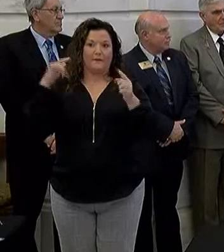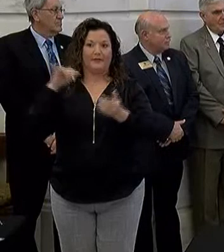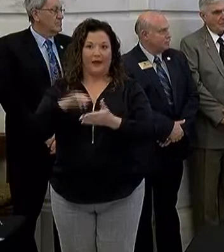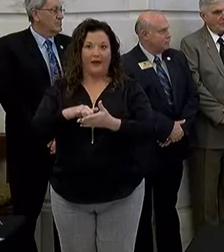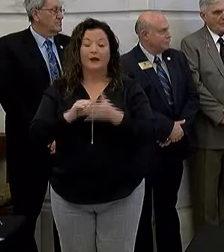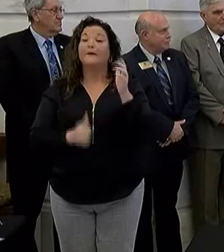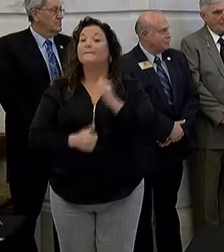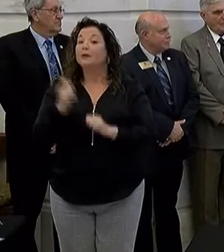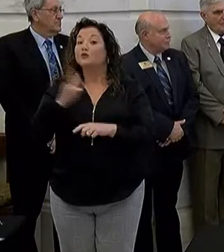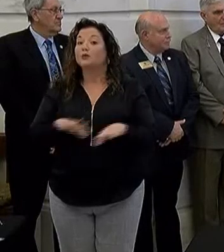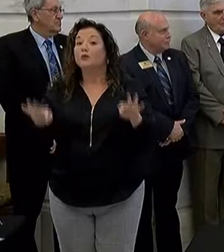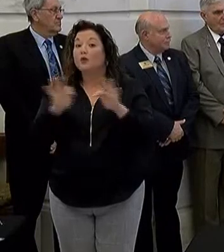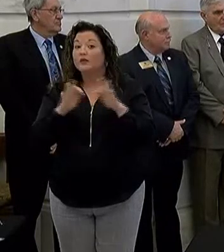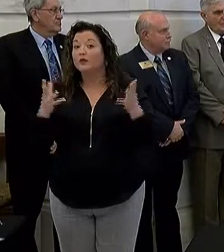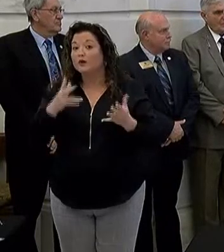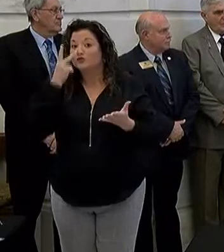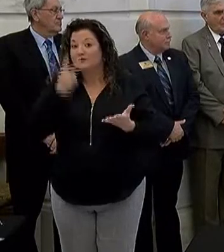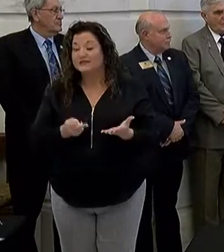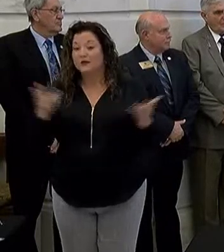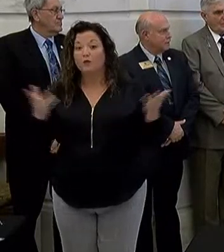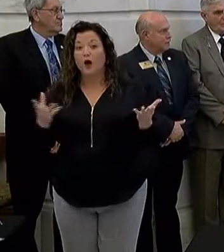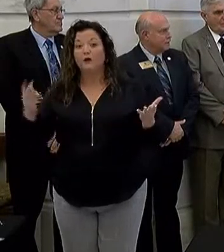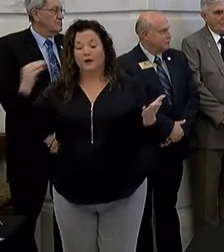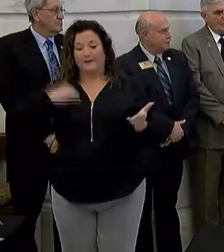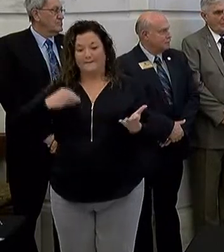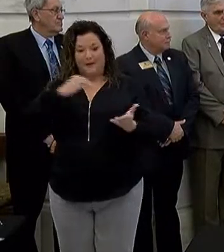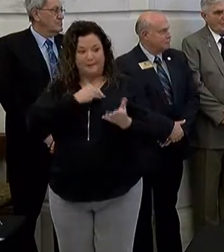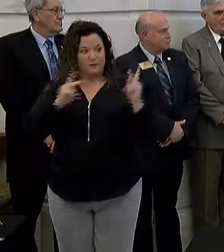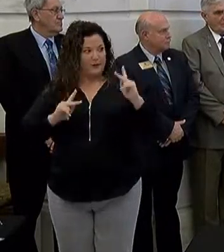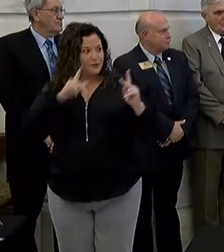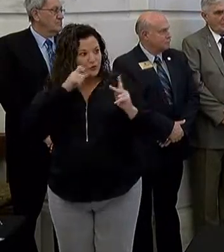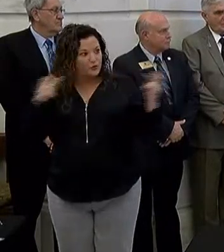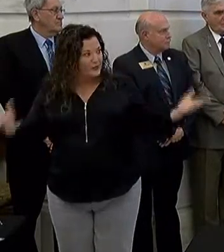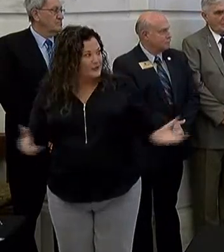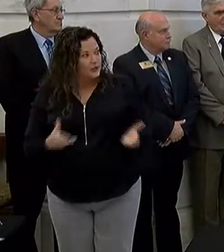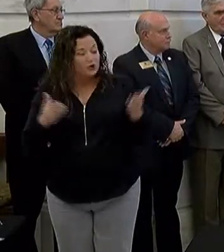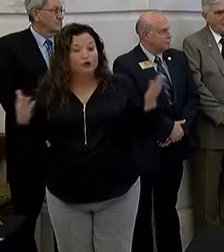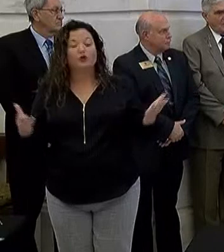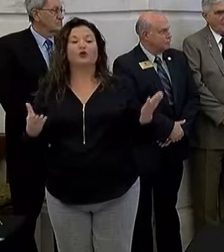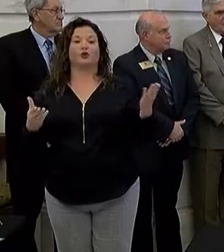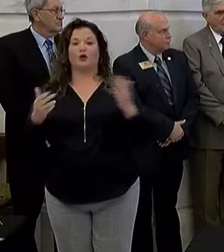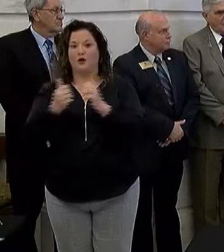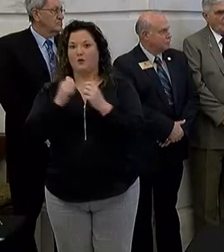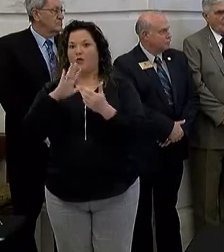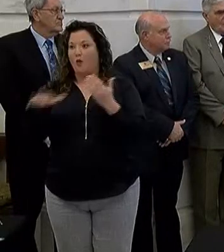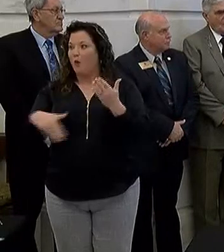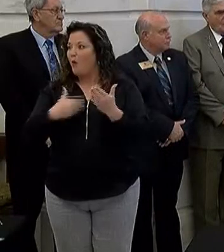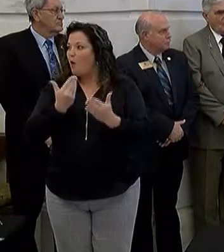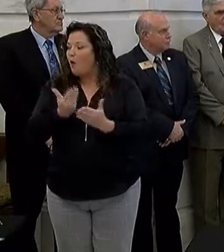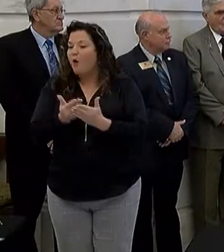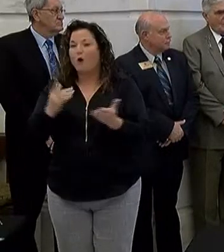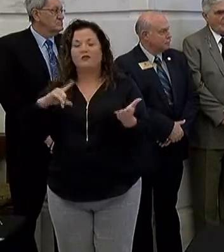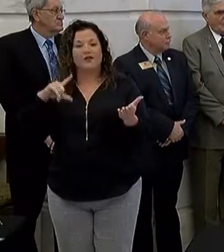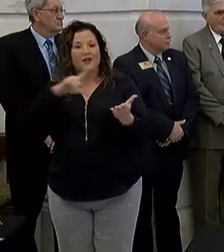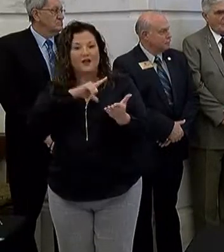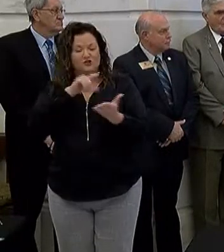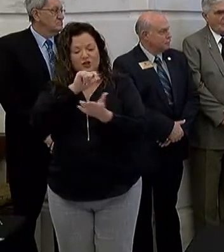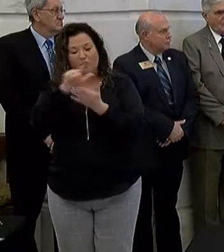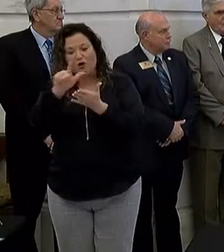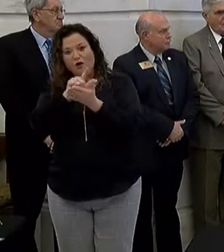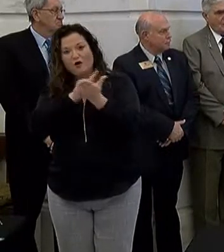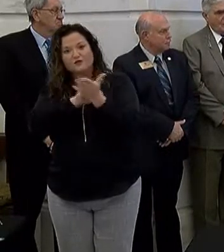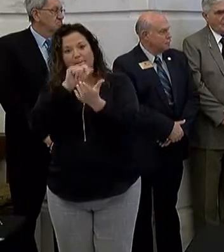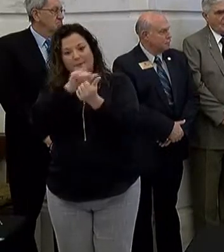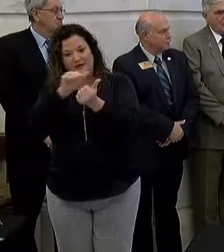importantly, I believe, is what you need to see is the membership that is down here, that with all of the legislation that was passed this